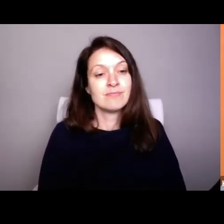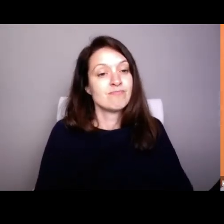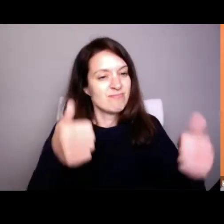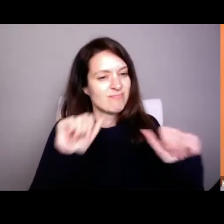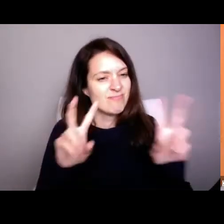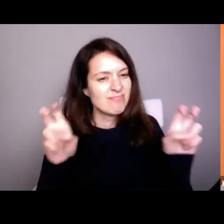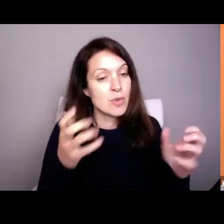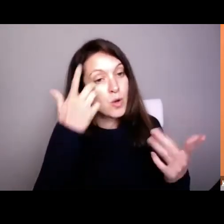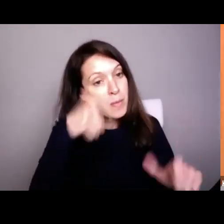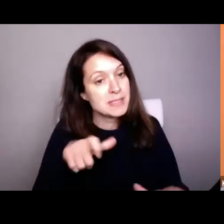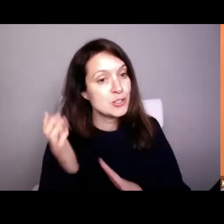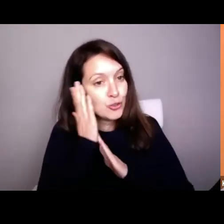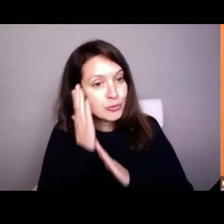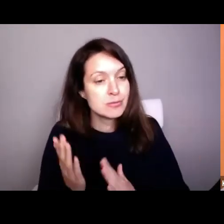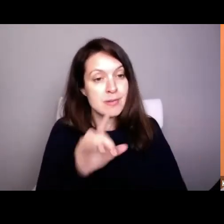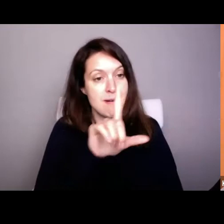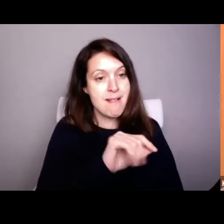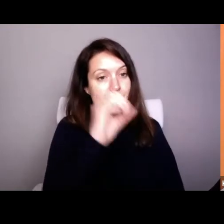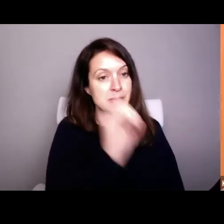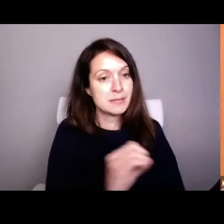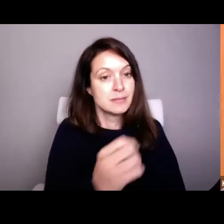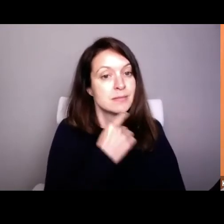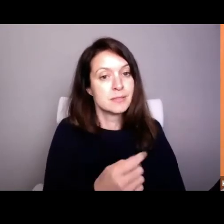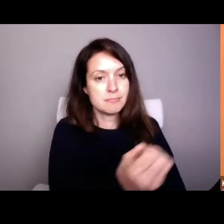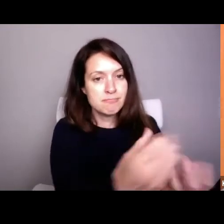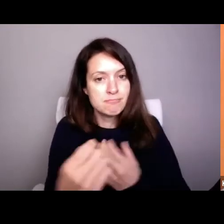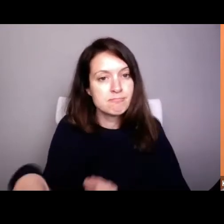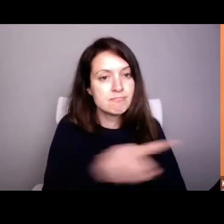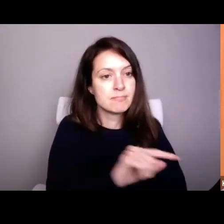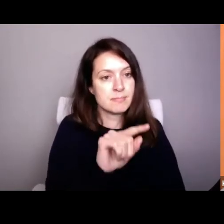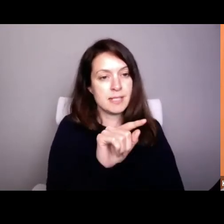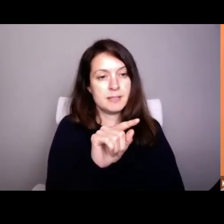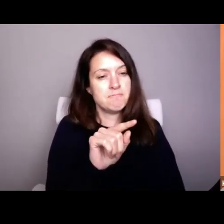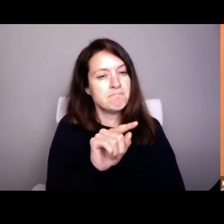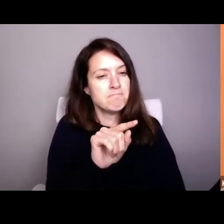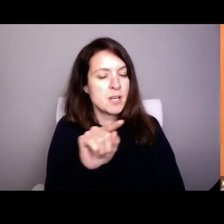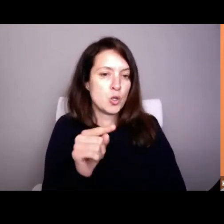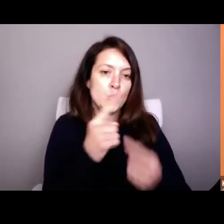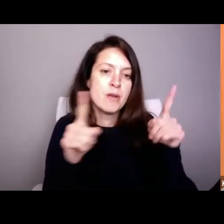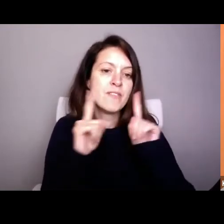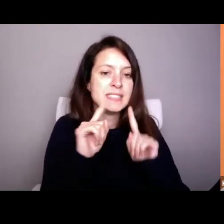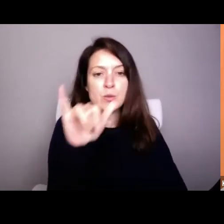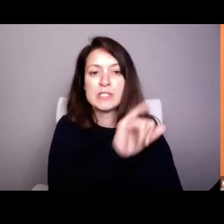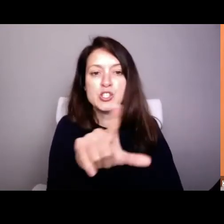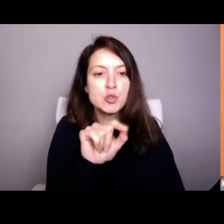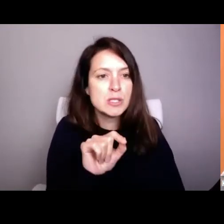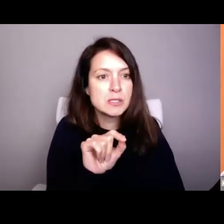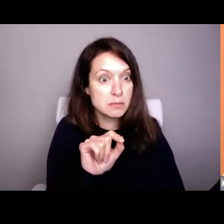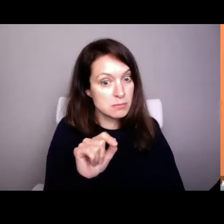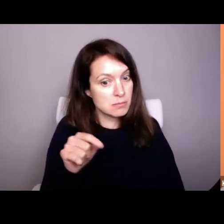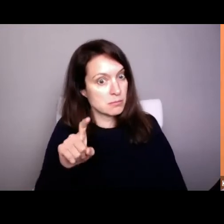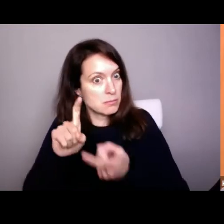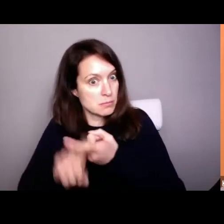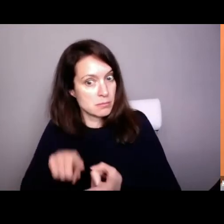accommodation, 11% of respondents reported that the accommodation on offer contributed to their university choice, which seems significant when you think